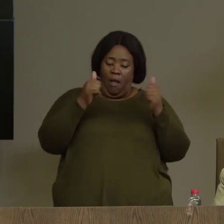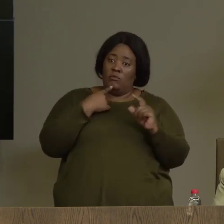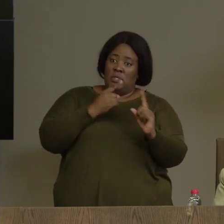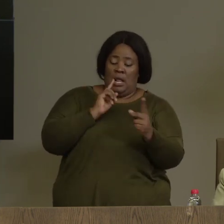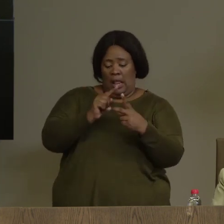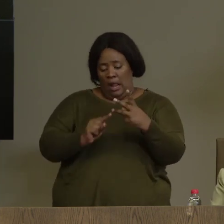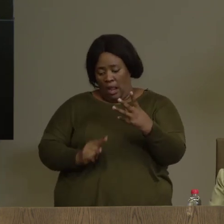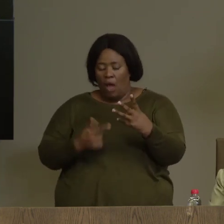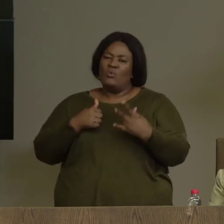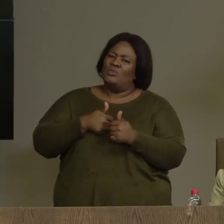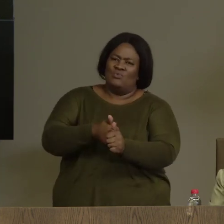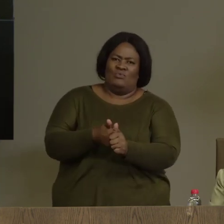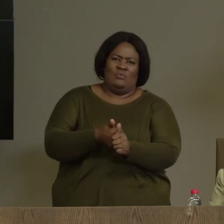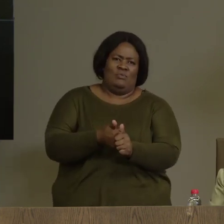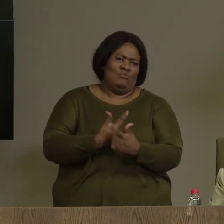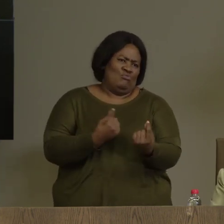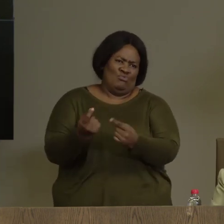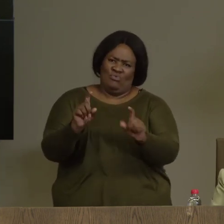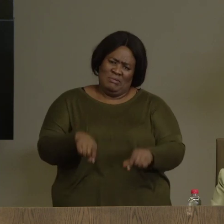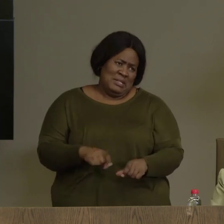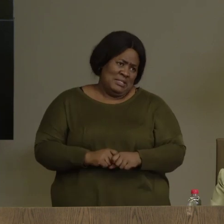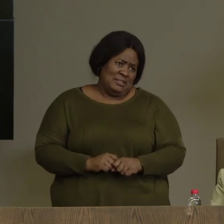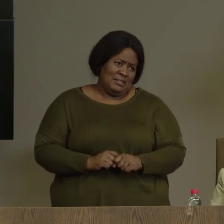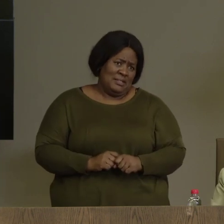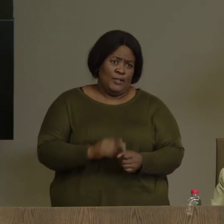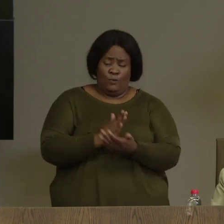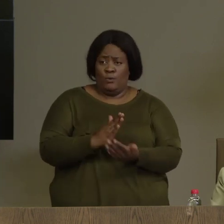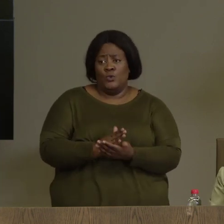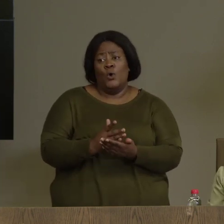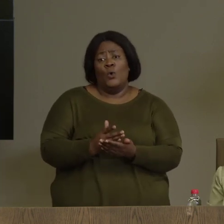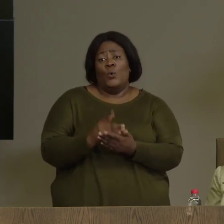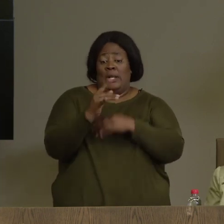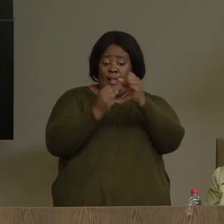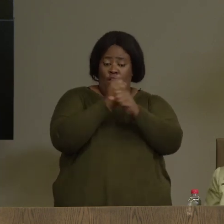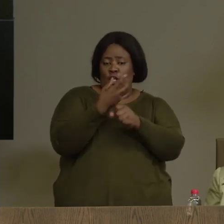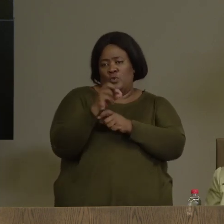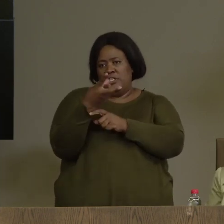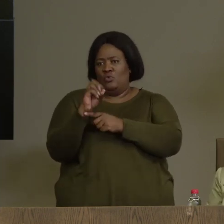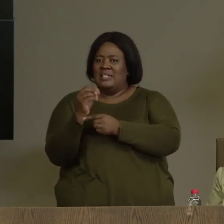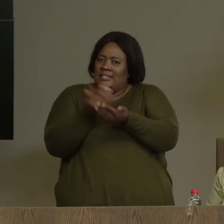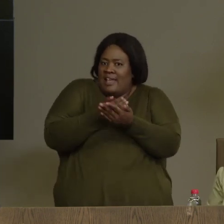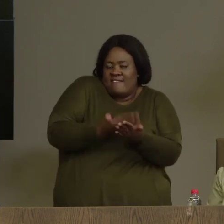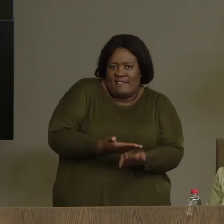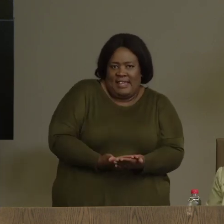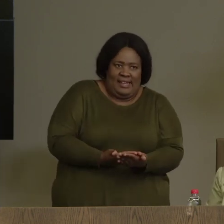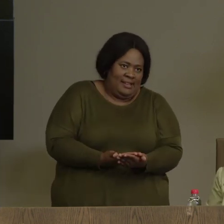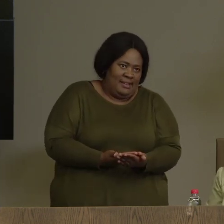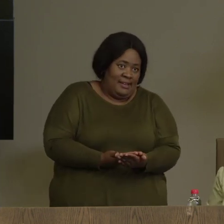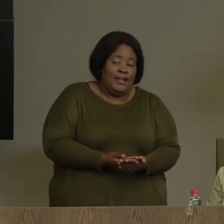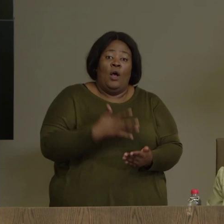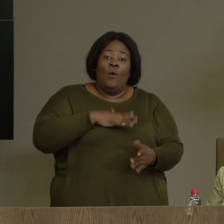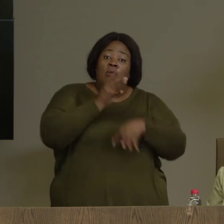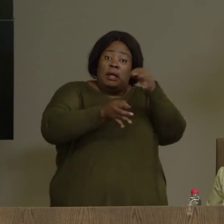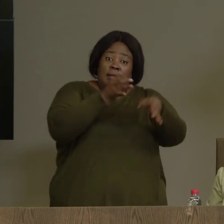of normality and save whatever is remaining of the year. So I just really wanted to clarify that the